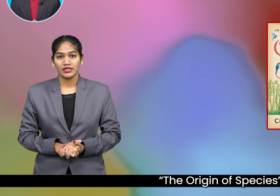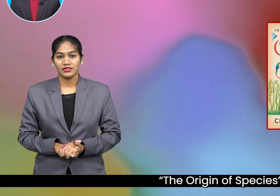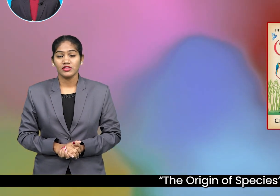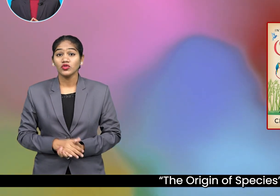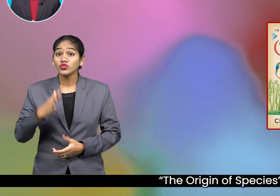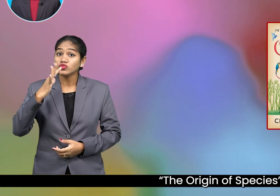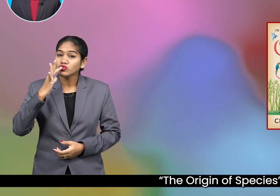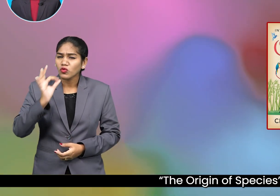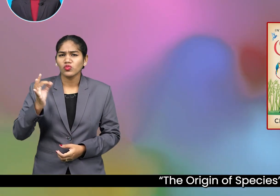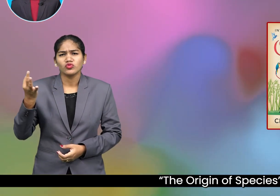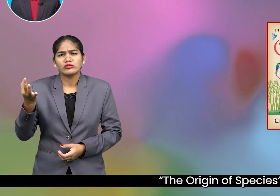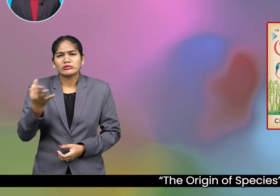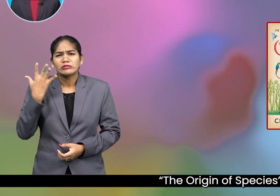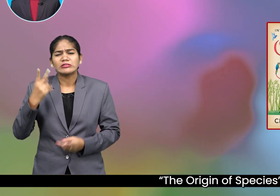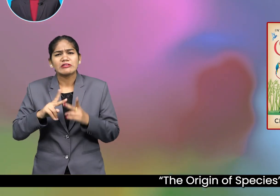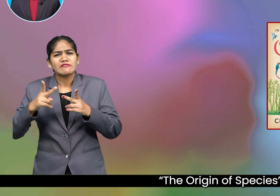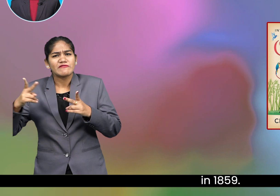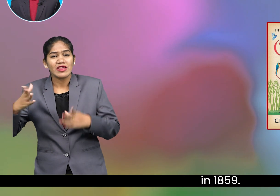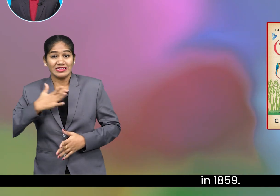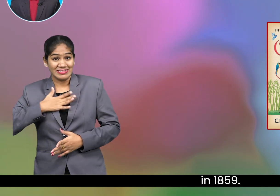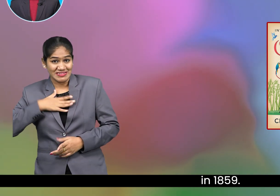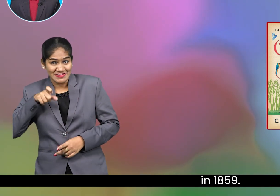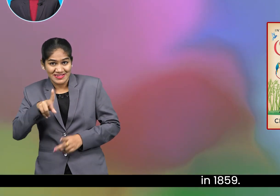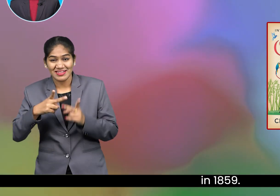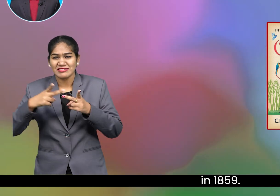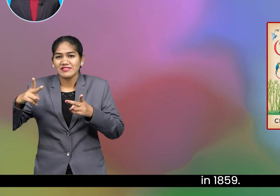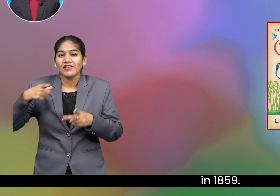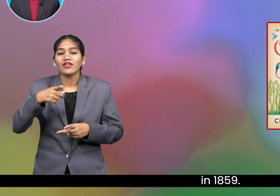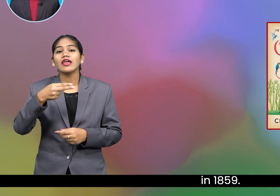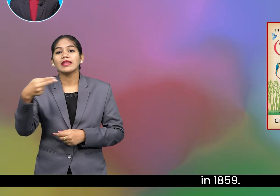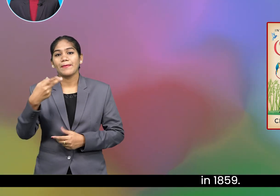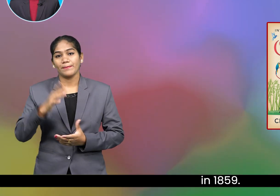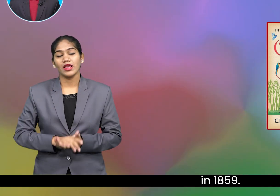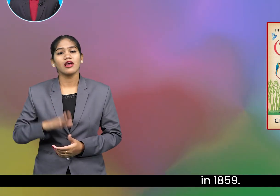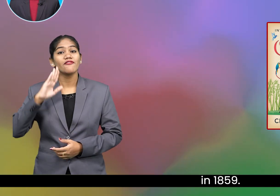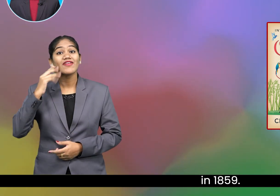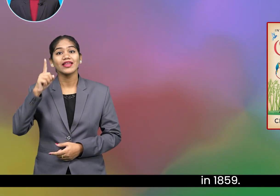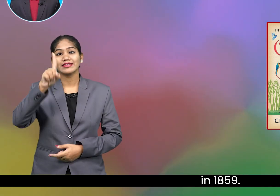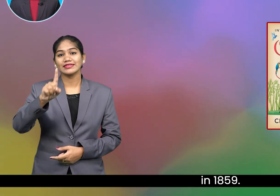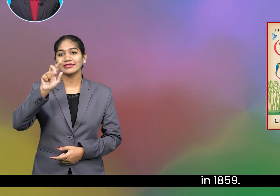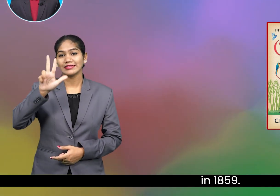The Origin of Species, in 1859.